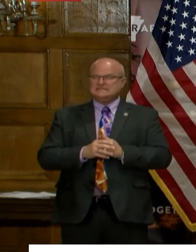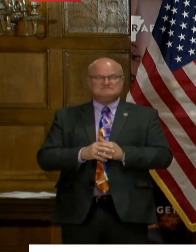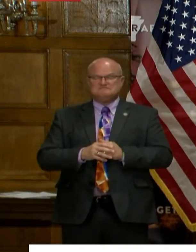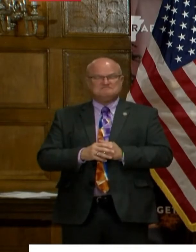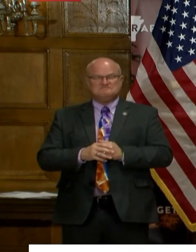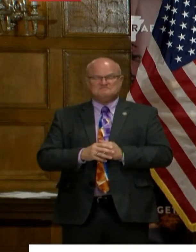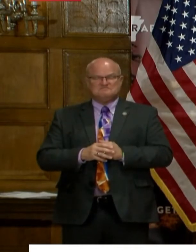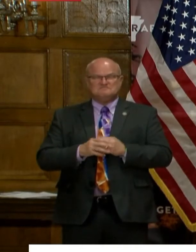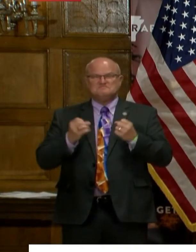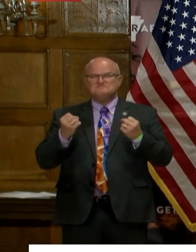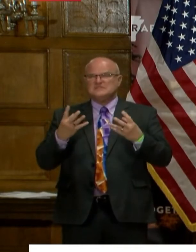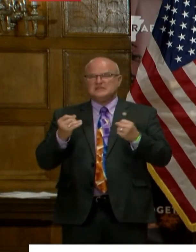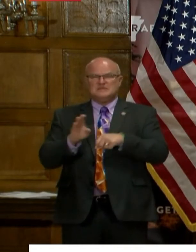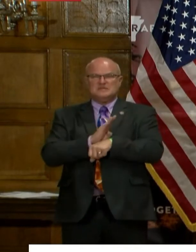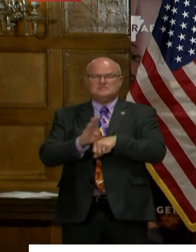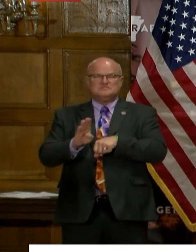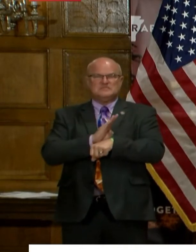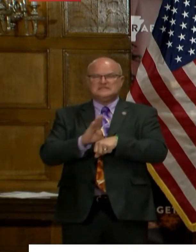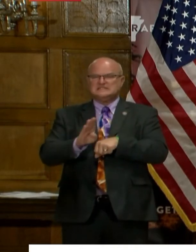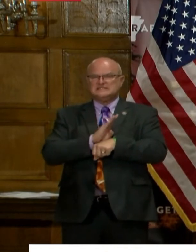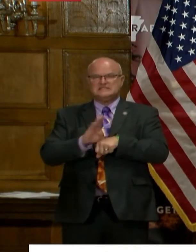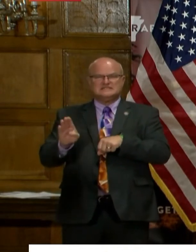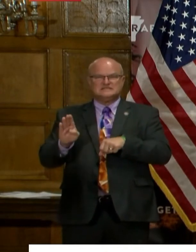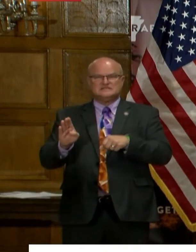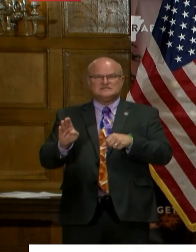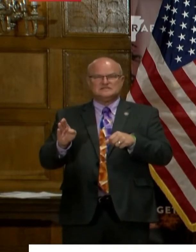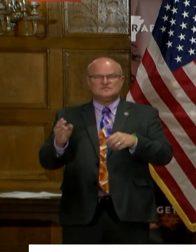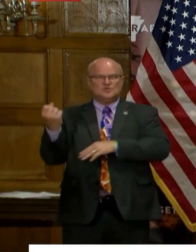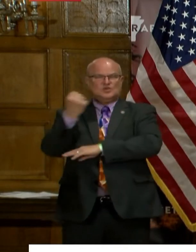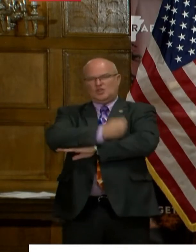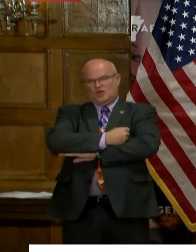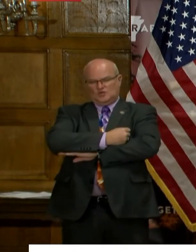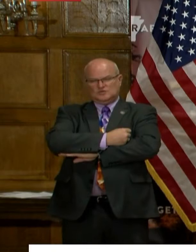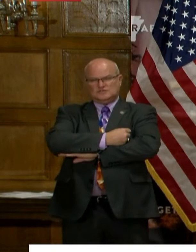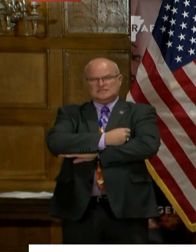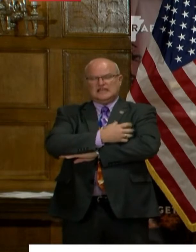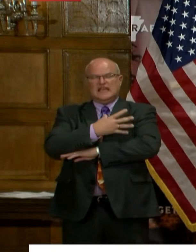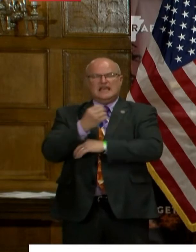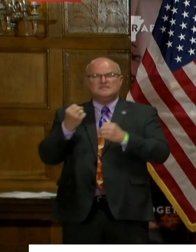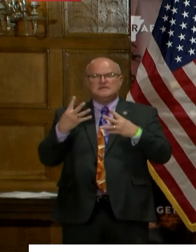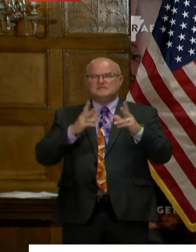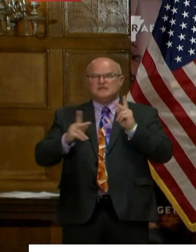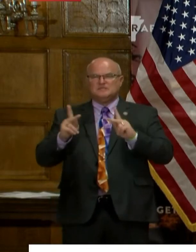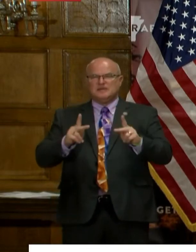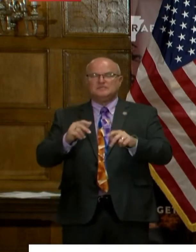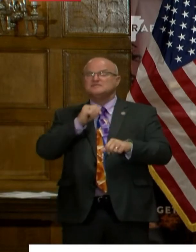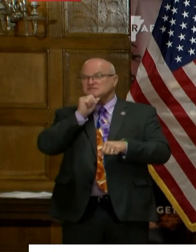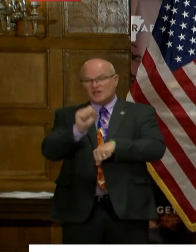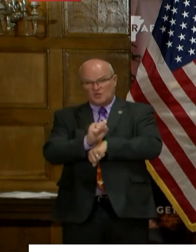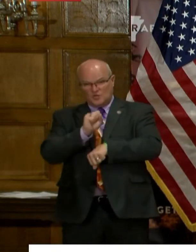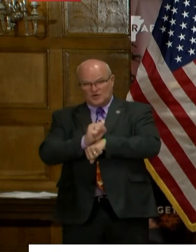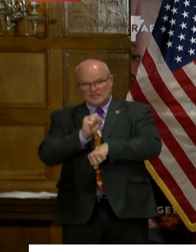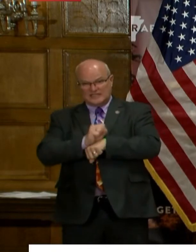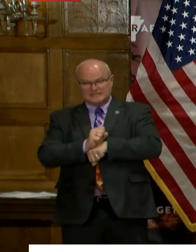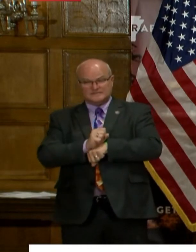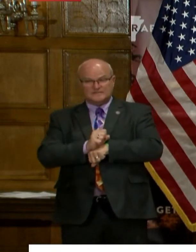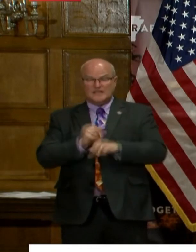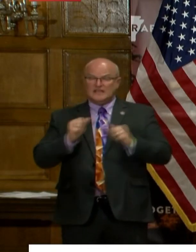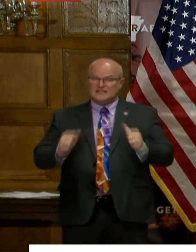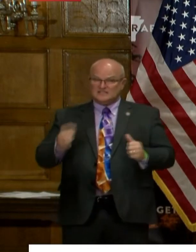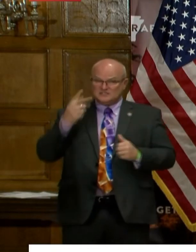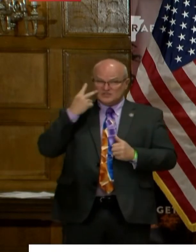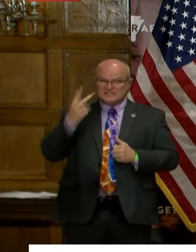you're going to be putting a lot of them underwater, and you're going to be putting a lot of people unemployed. And as you can